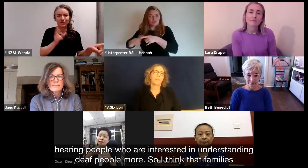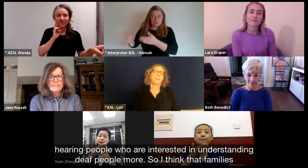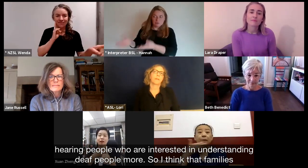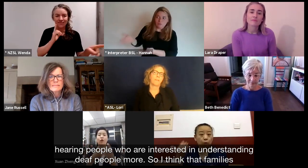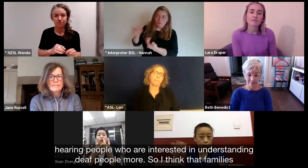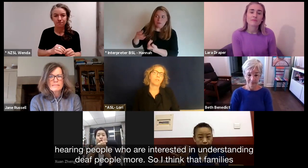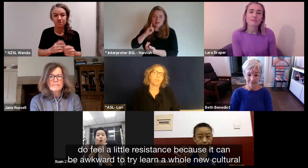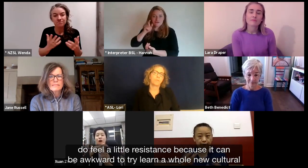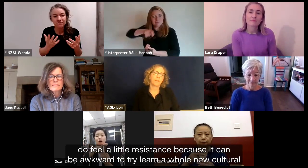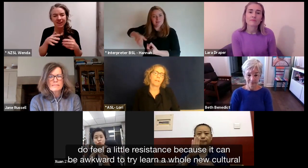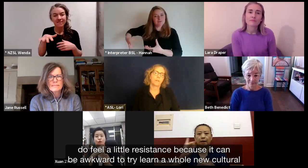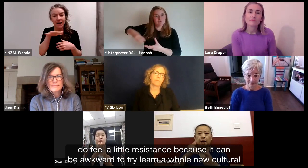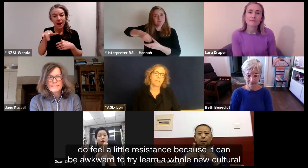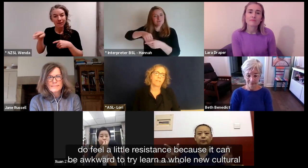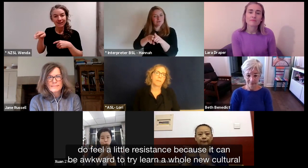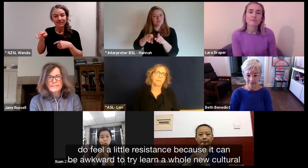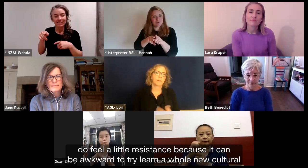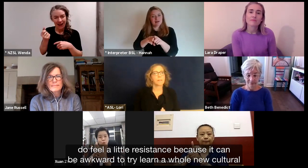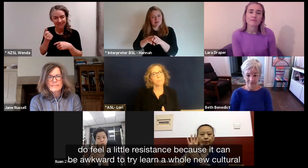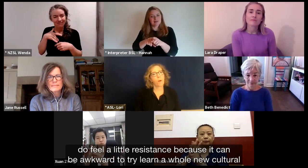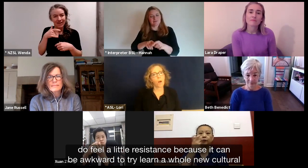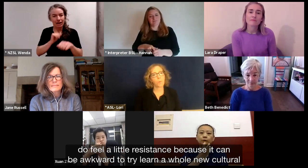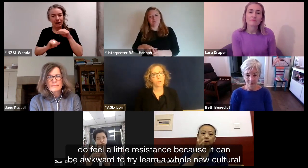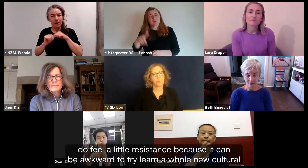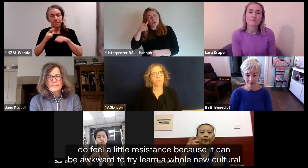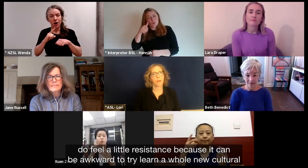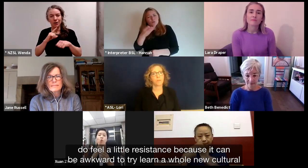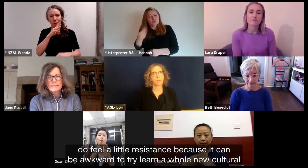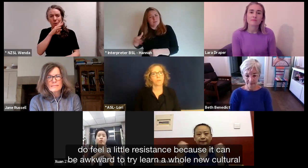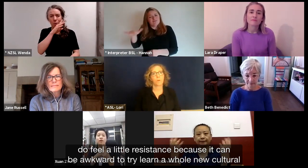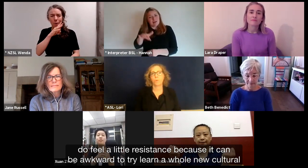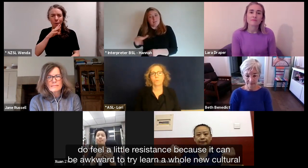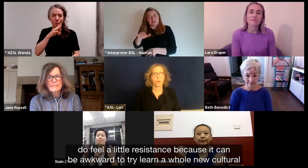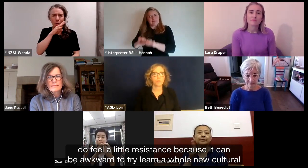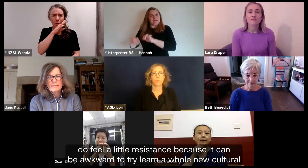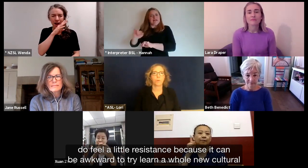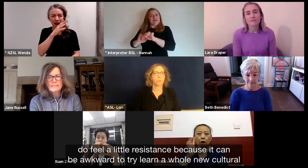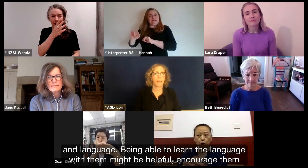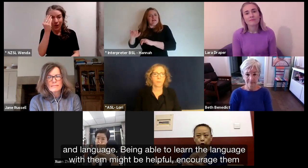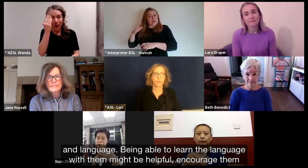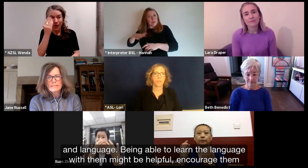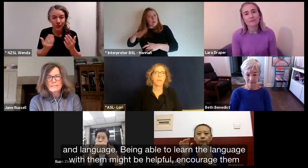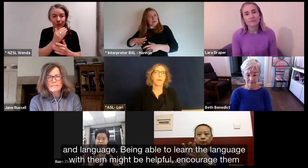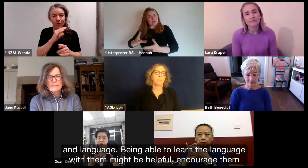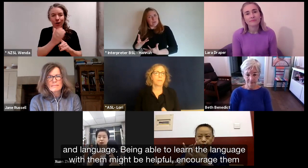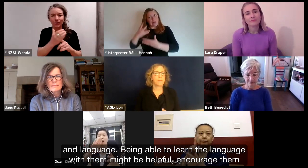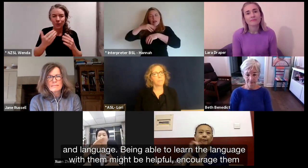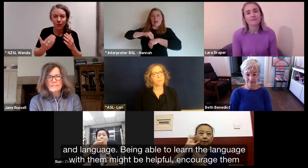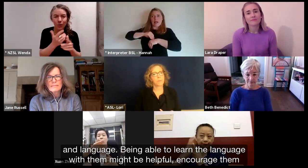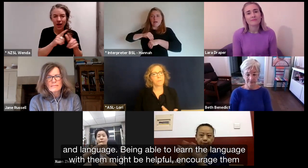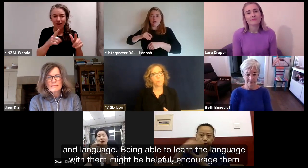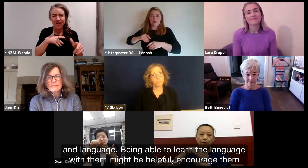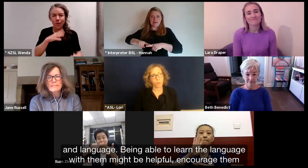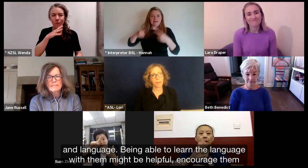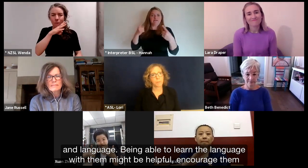So, I think that families do feel a little resistance because it can be awkward to try to learn a whole new culture and a whole new language. But being